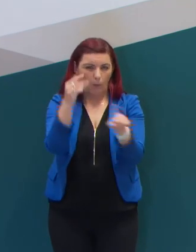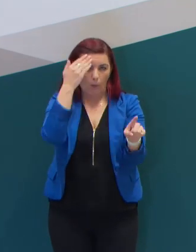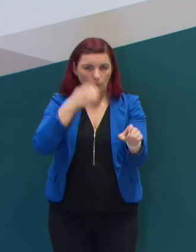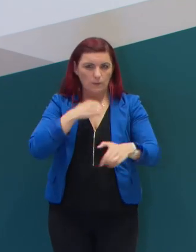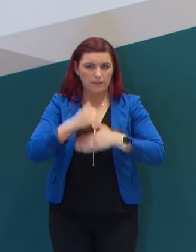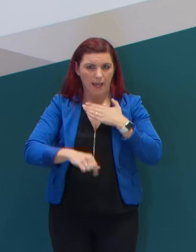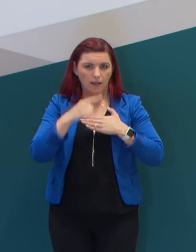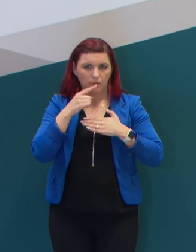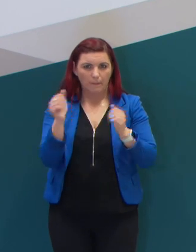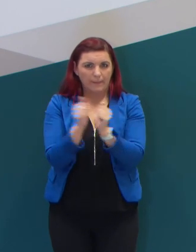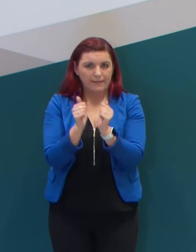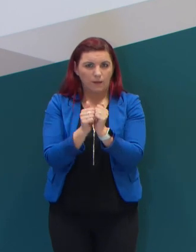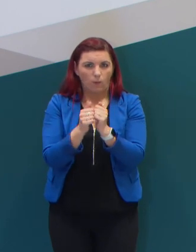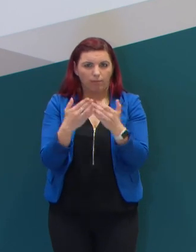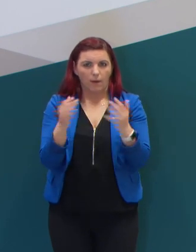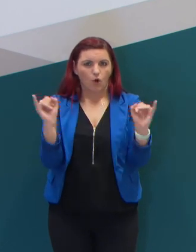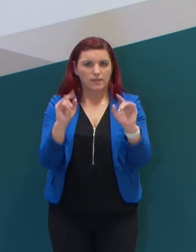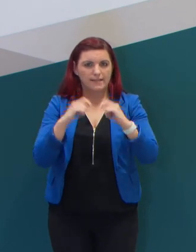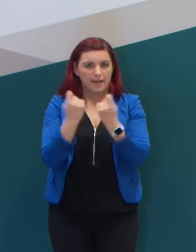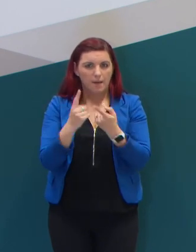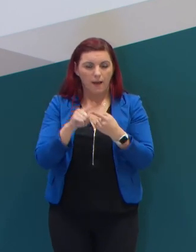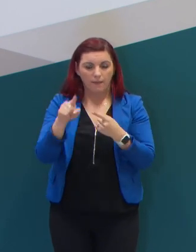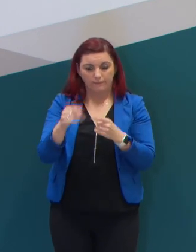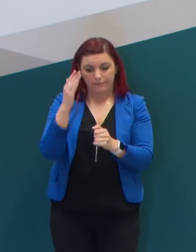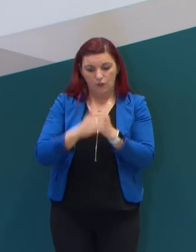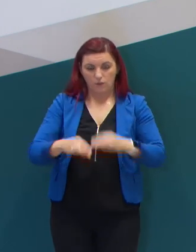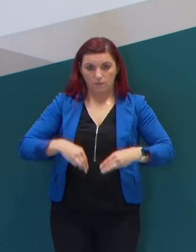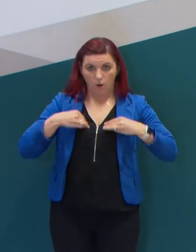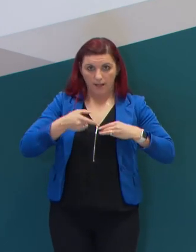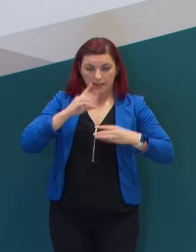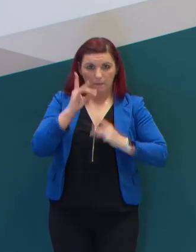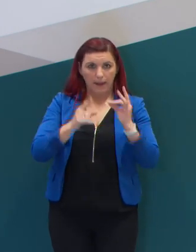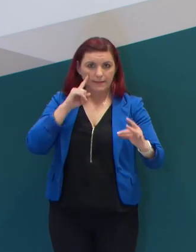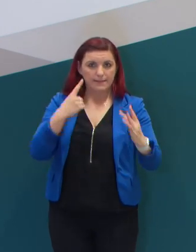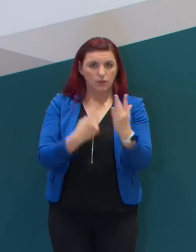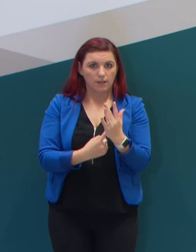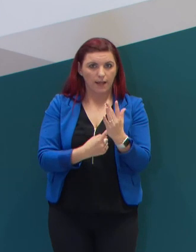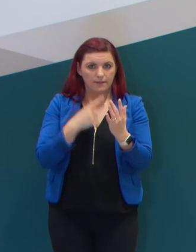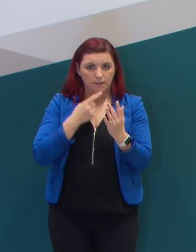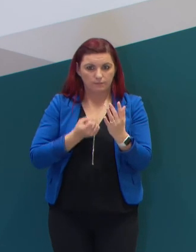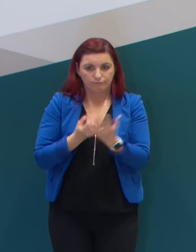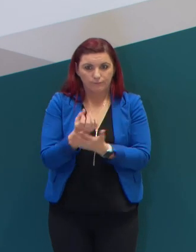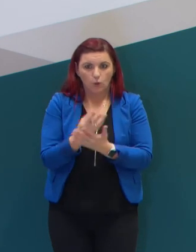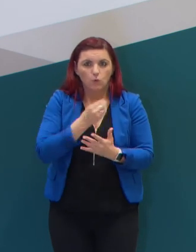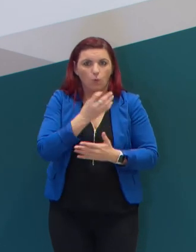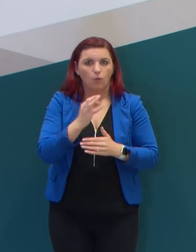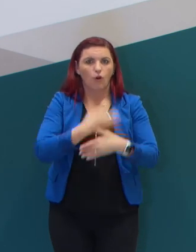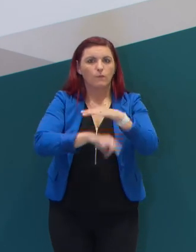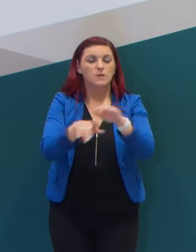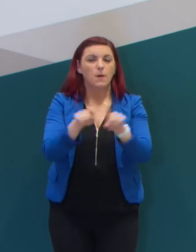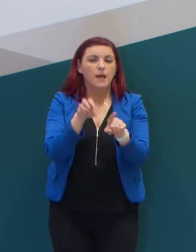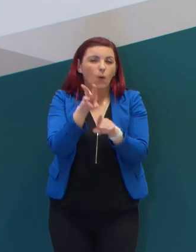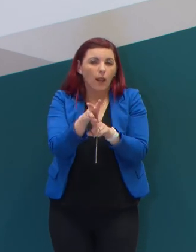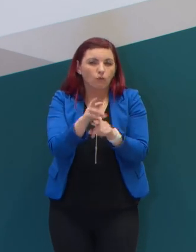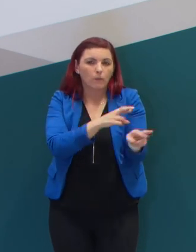Health Emergency Team, which concluded this morning and made some decisions and provided some advice to government, and I'll just go through some of that briefly with you, if I